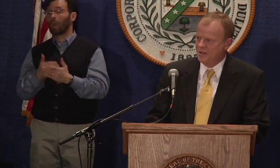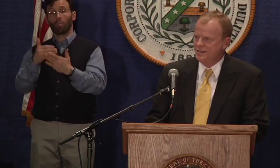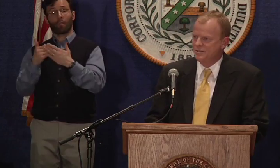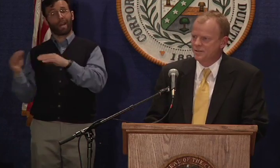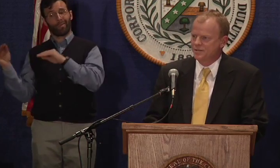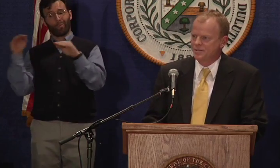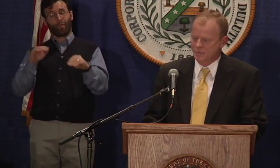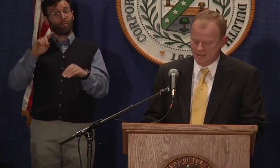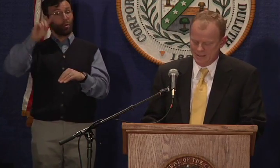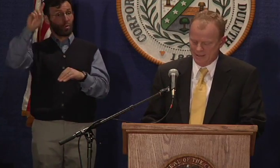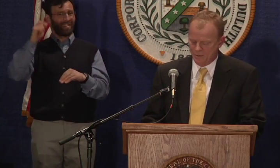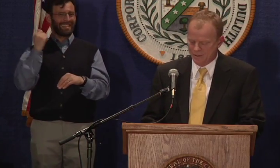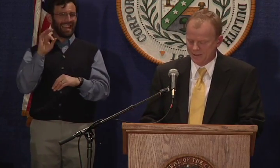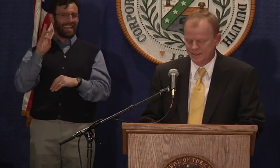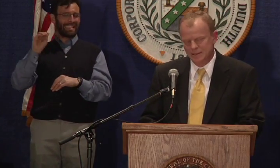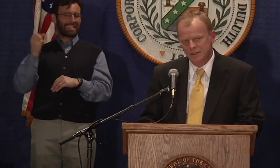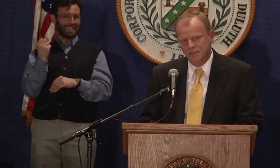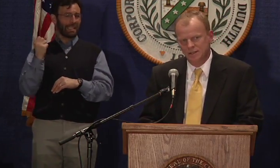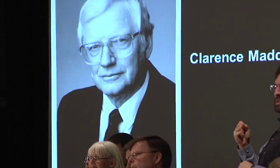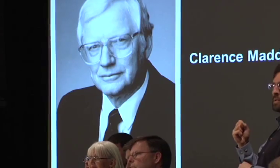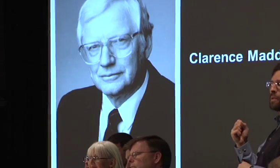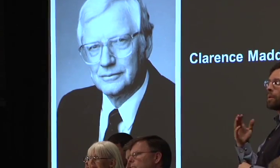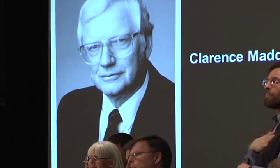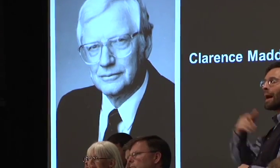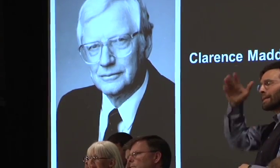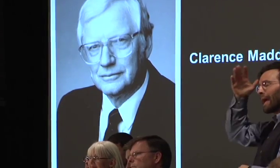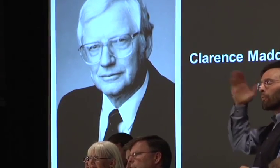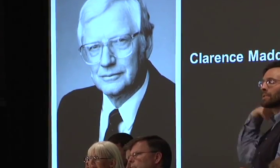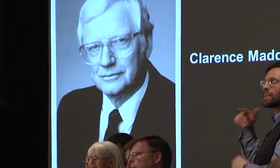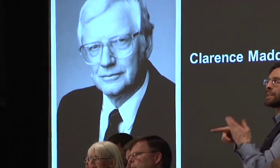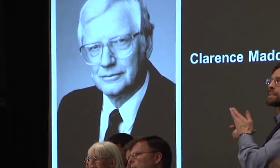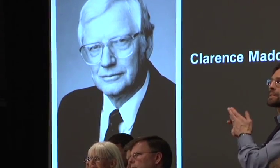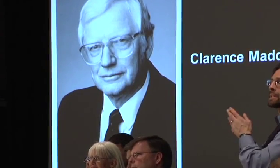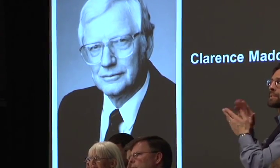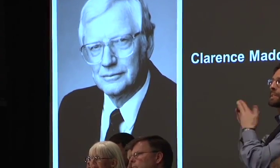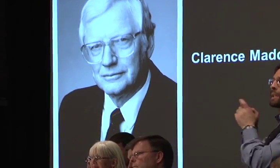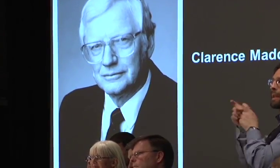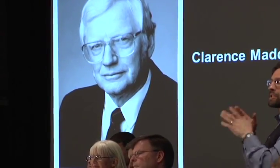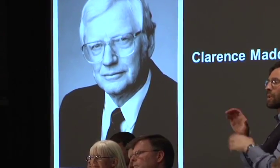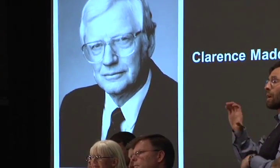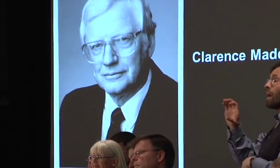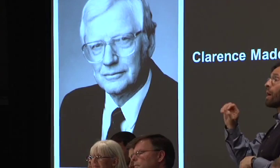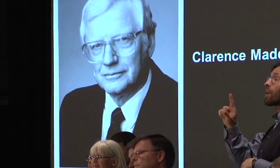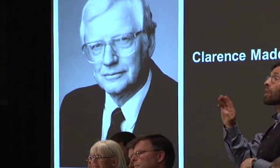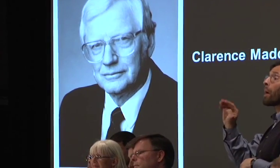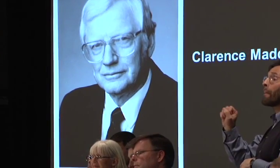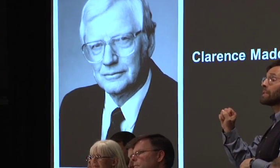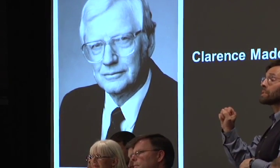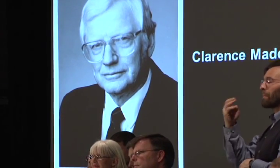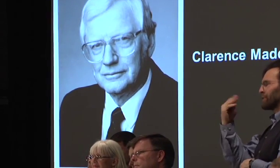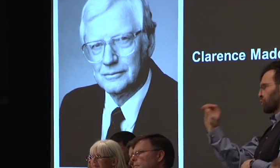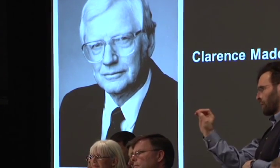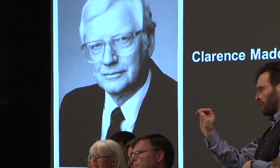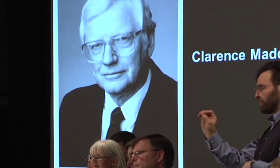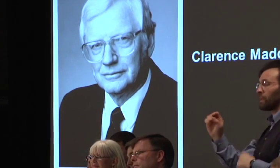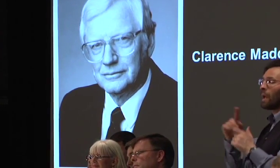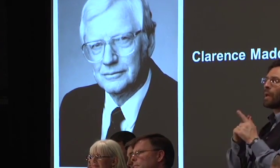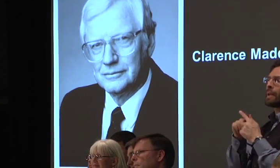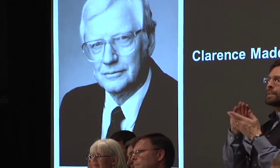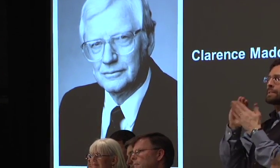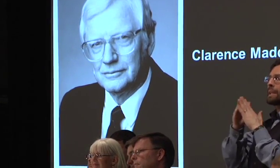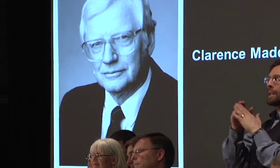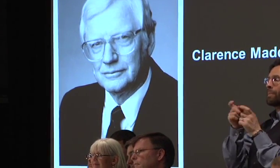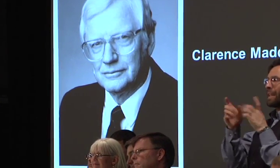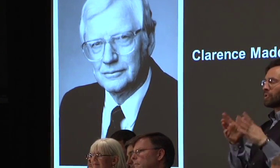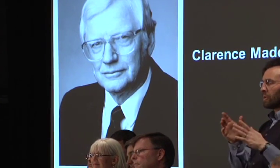Duluth in 1960, my dad was an assistant city manager in Columbus, Missouri, and then city manager in